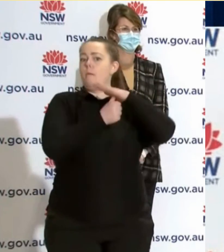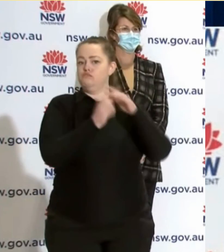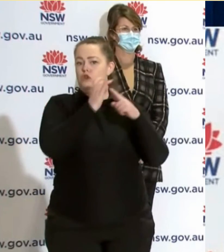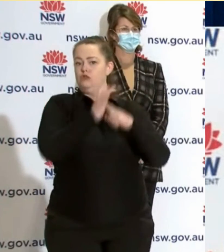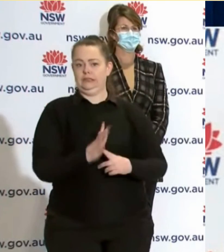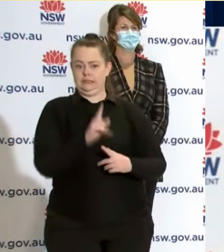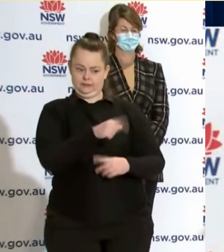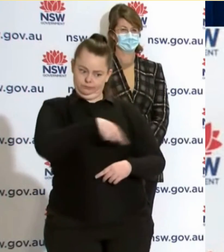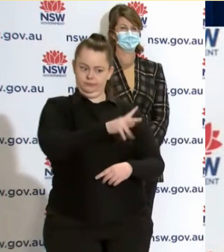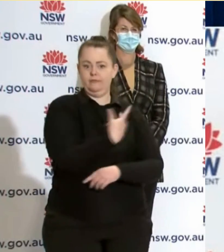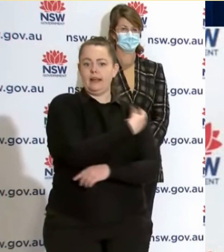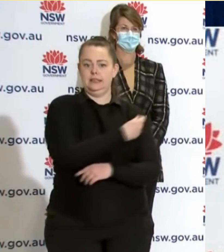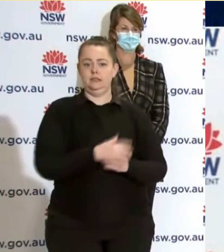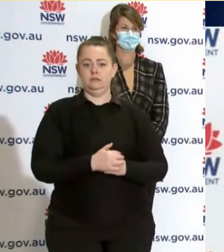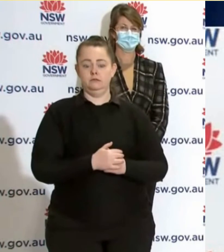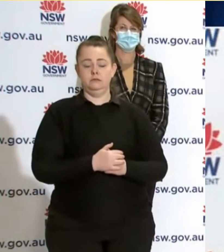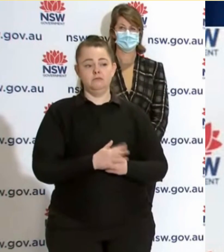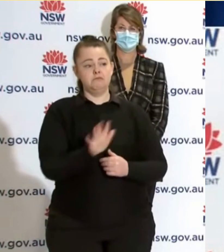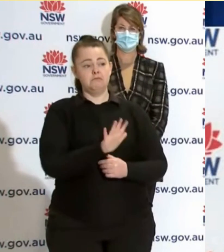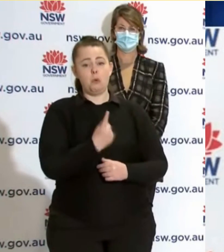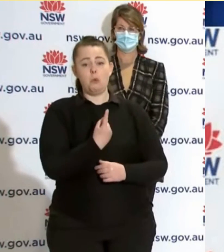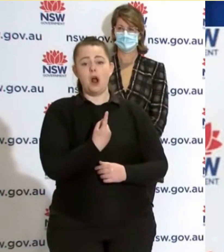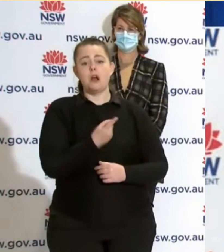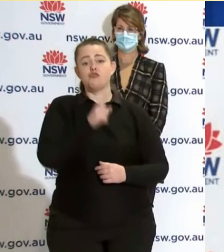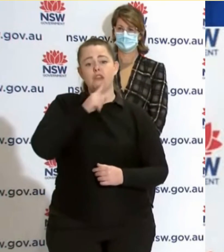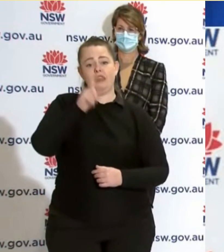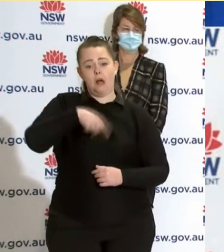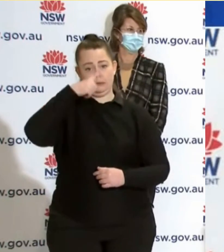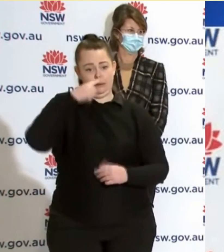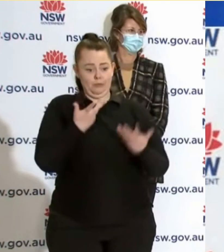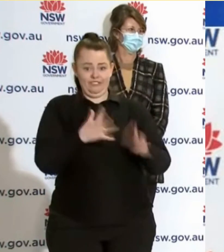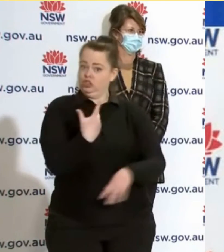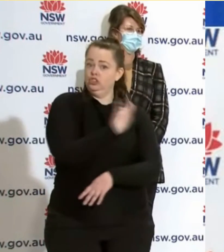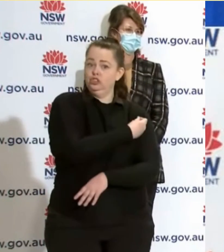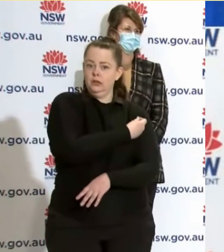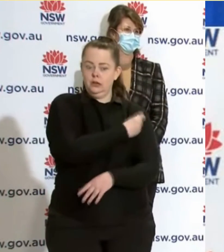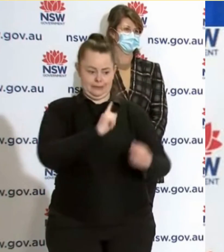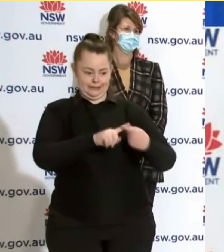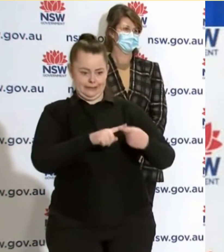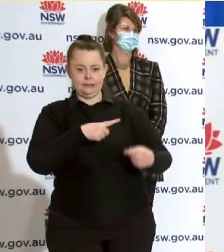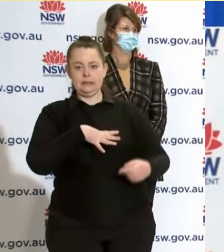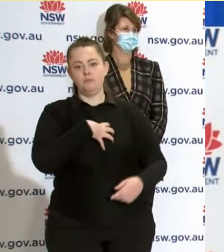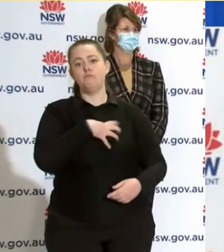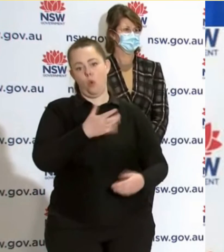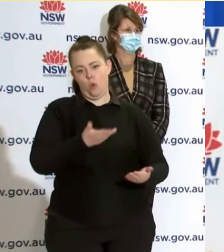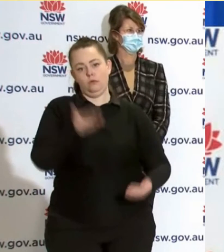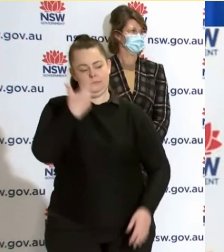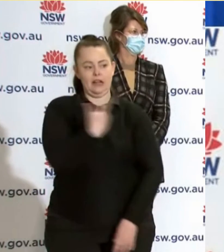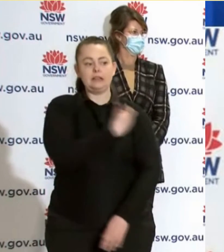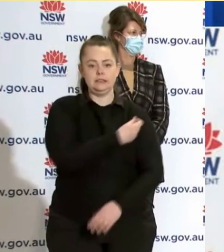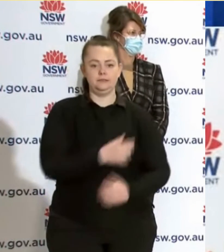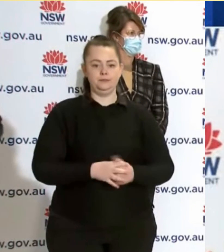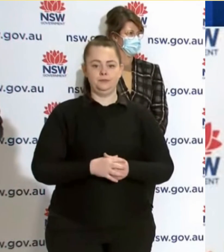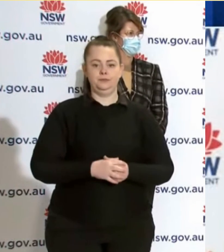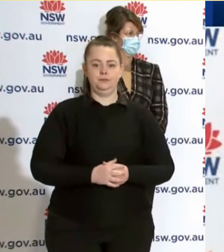Nearly 300,000 people have already taken up the call, and we only have have a few weeks to get everybody jabbed. Deputy Premier, just for